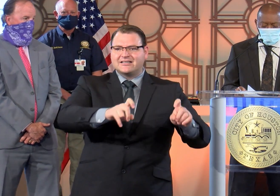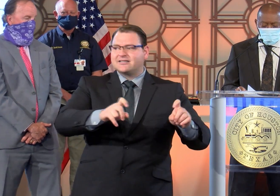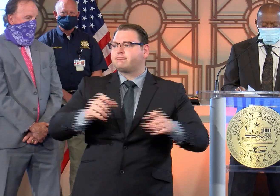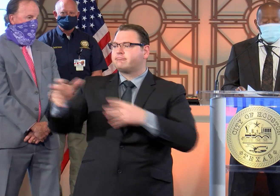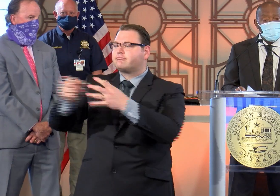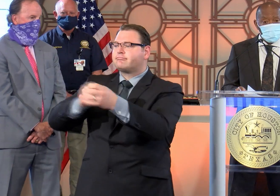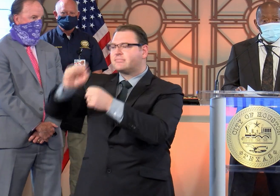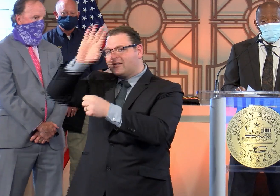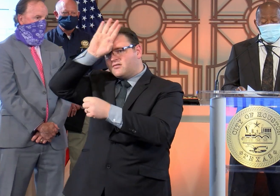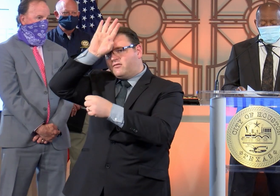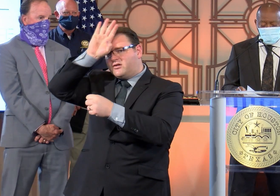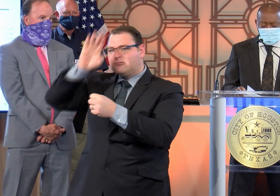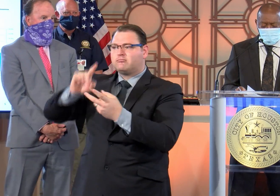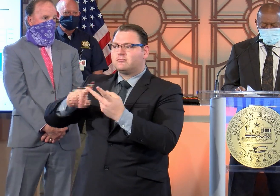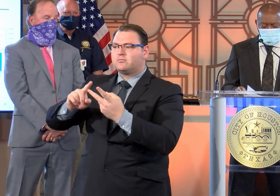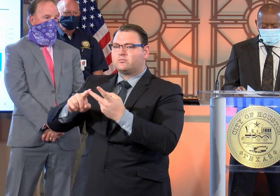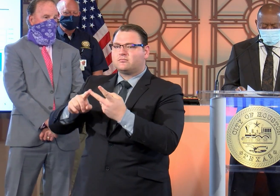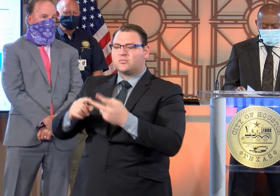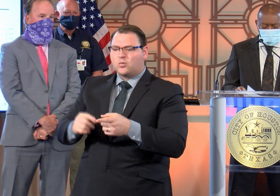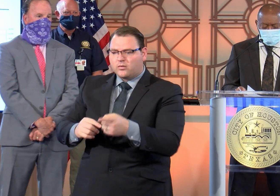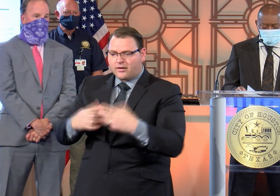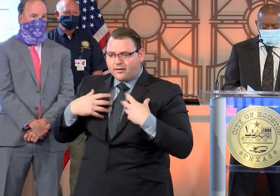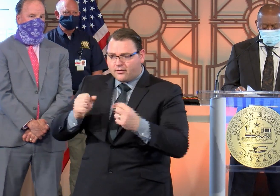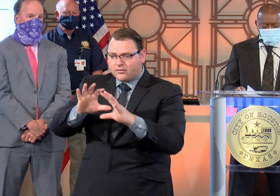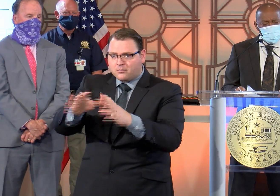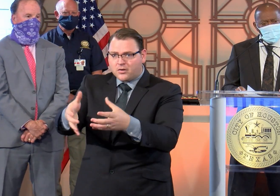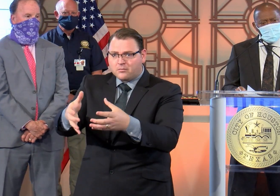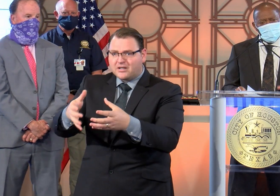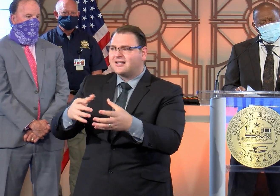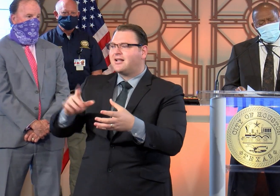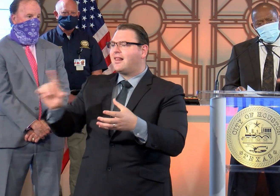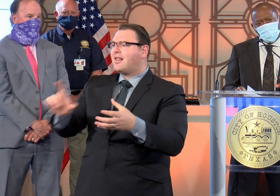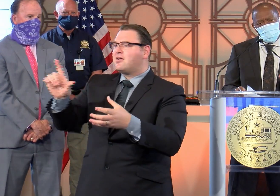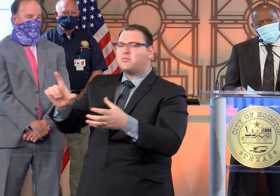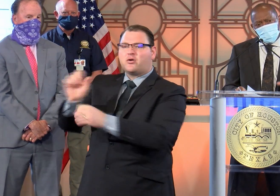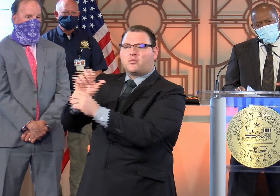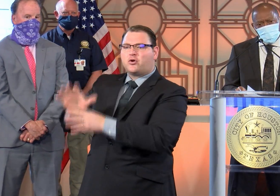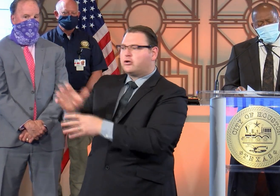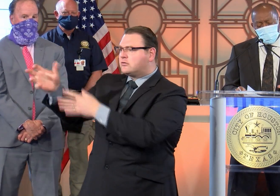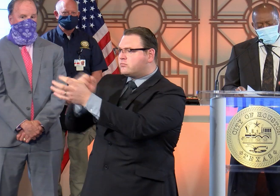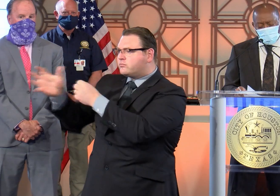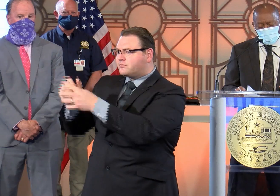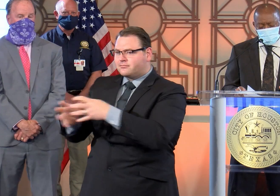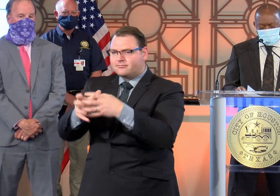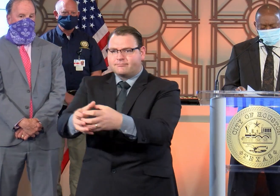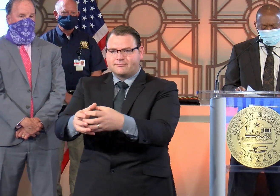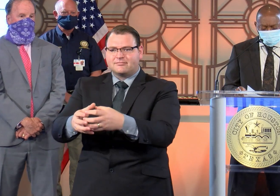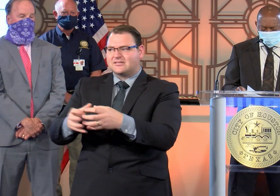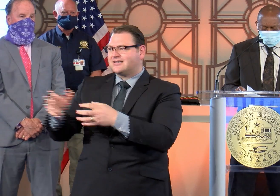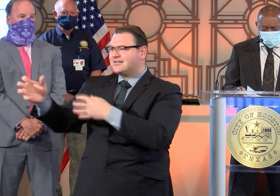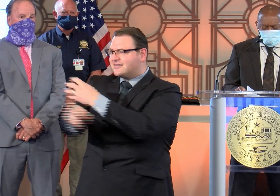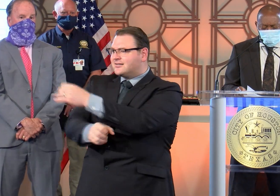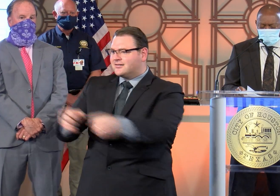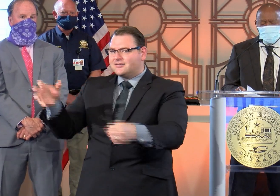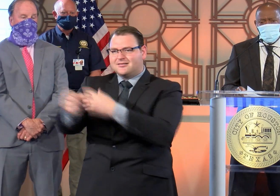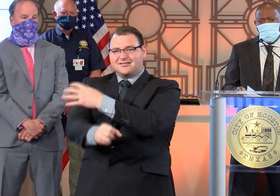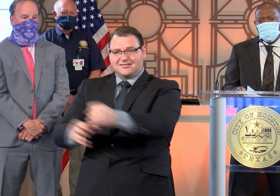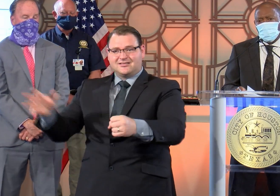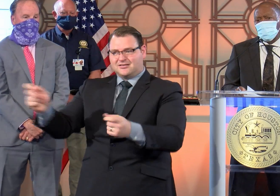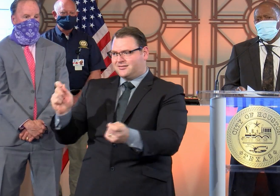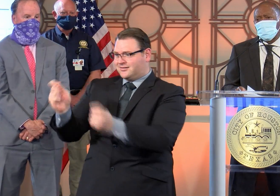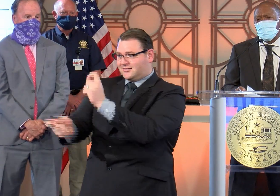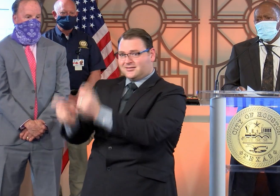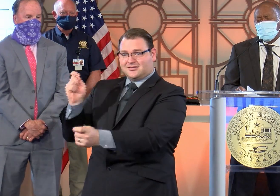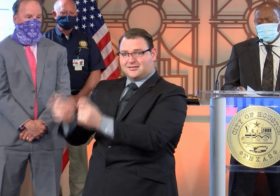assist the health department in their needs. And so as we make these evaluations, it is